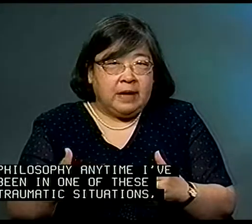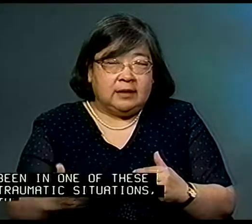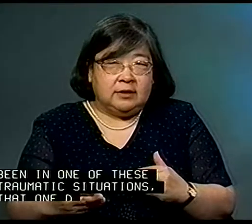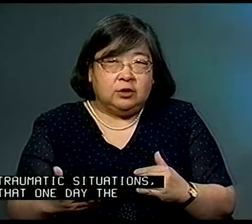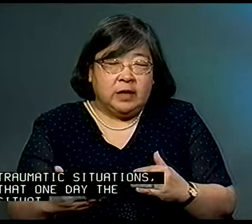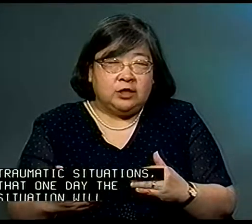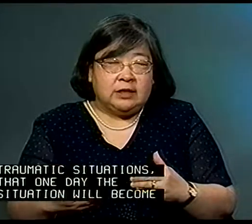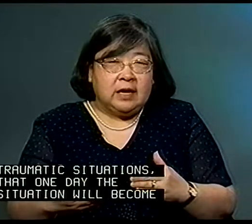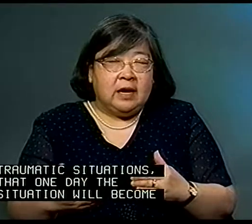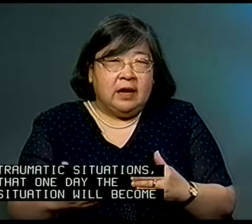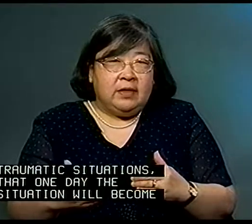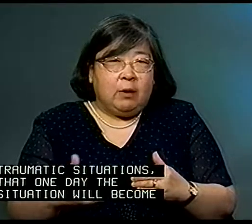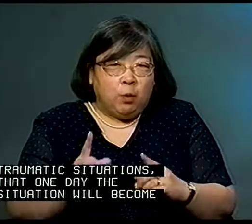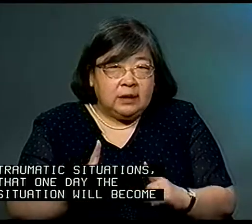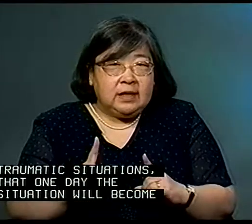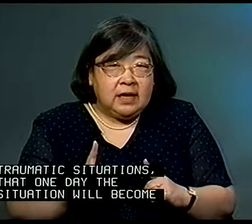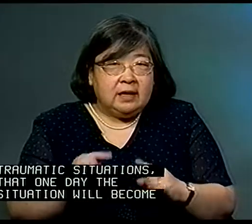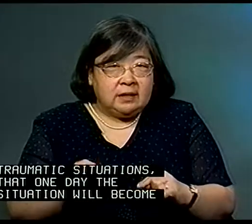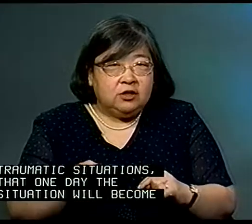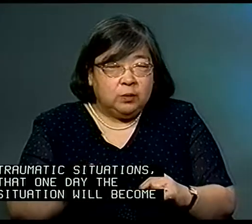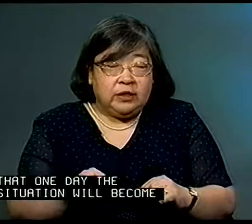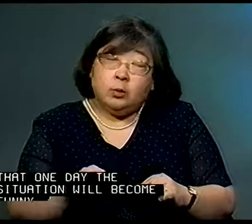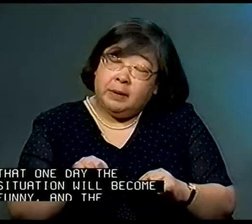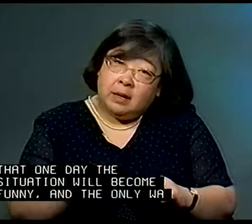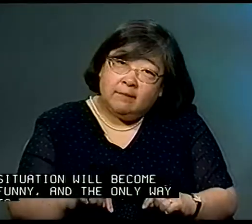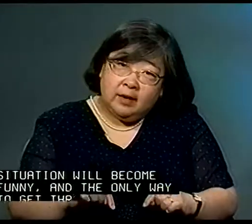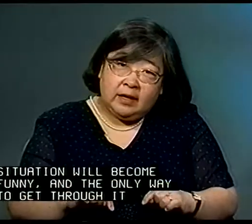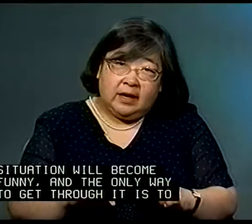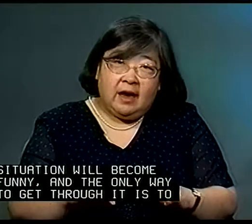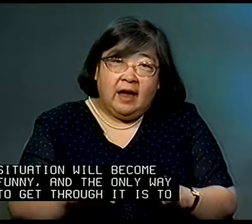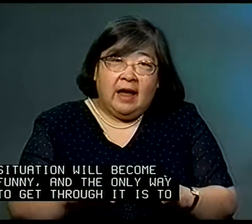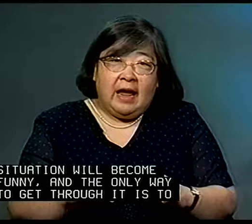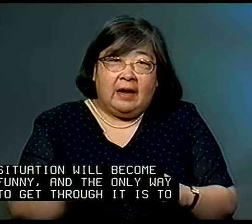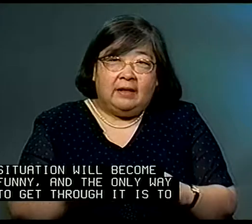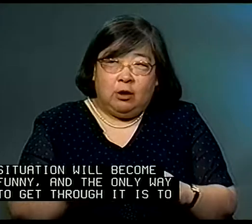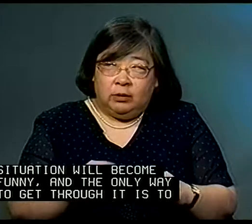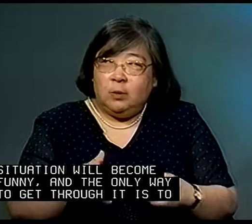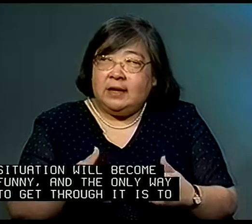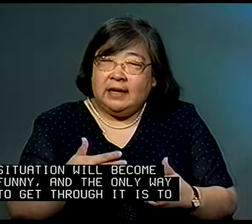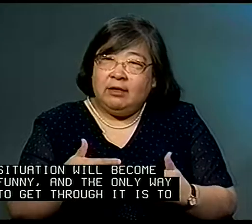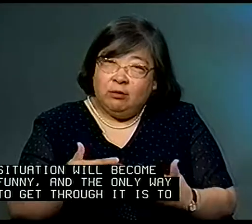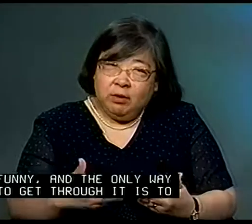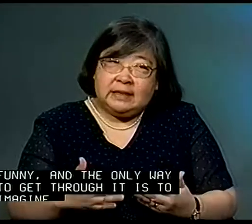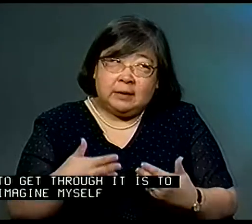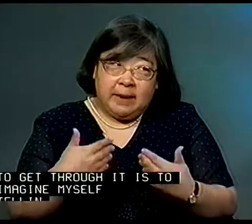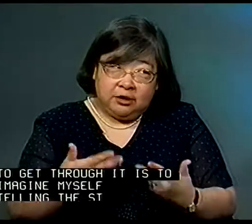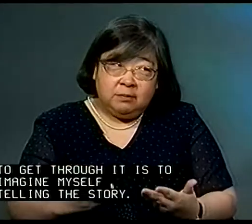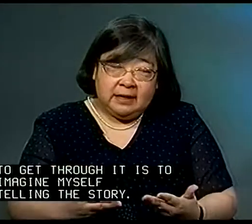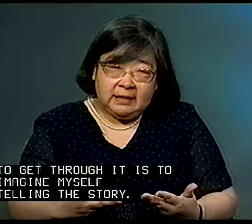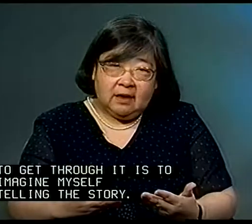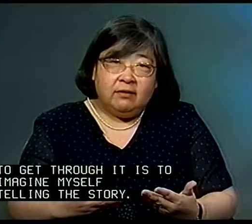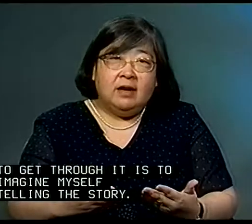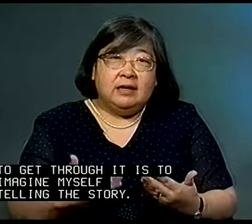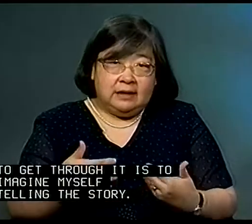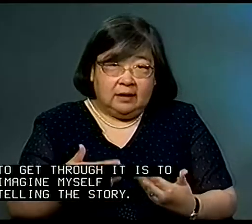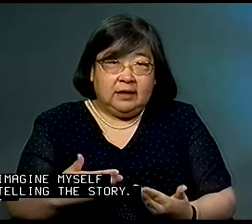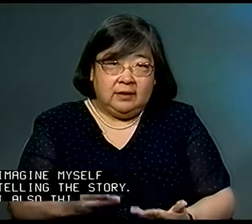traumatic situations that one day this situation will become funny, and the only way to get through it is to imagine myself telling the